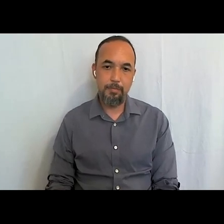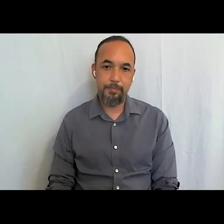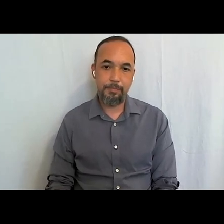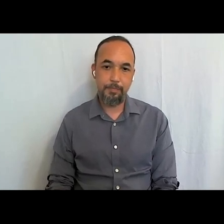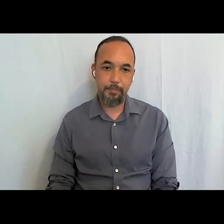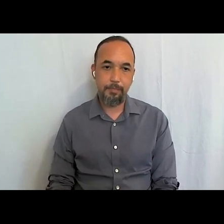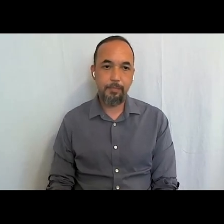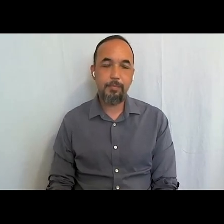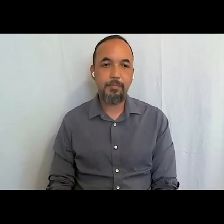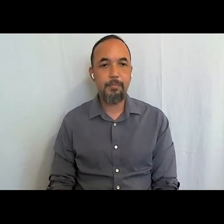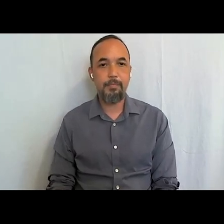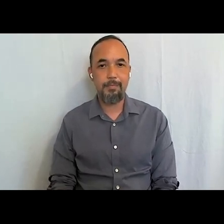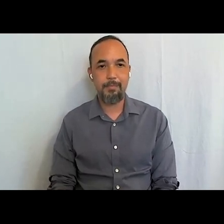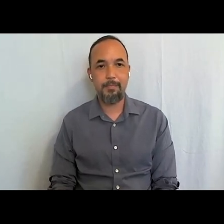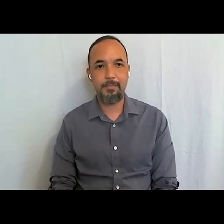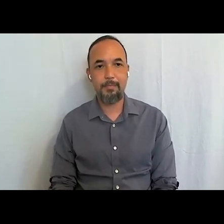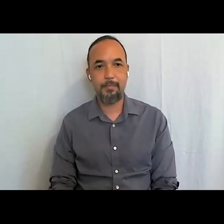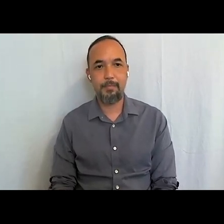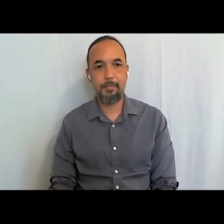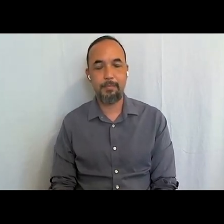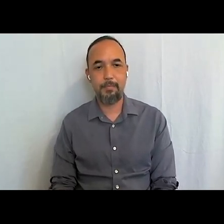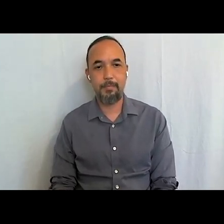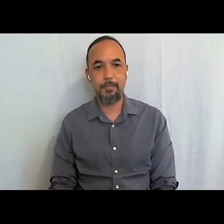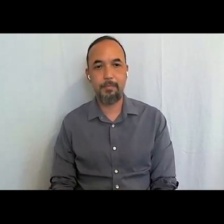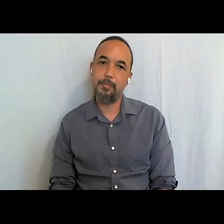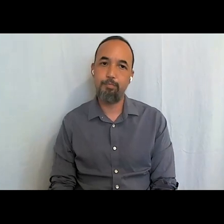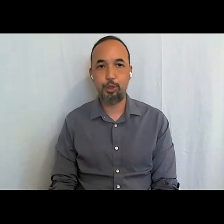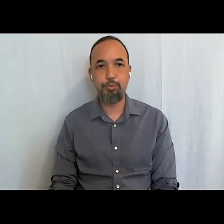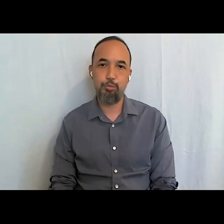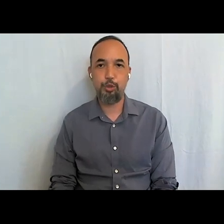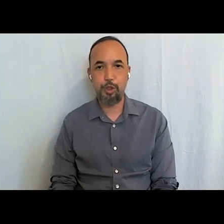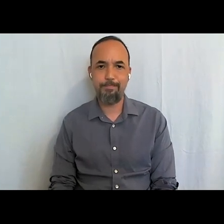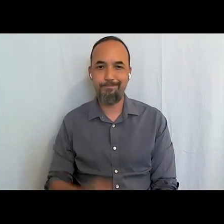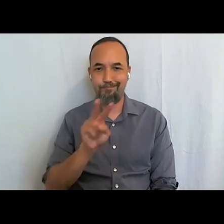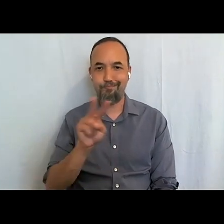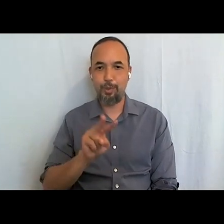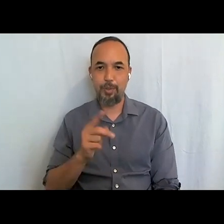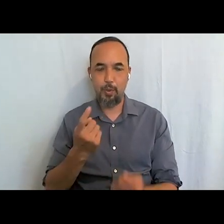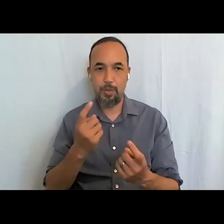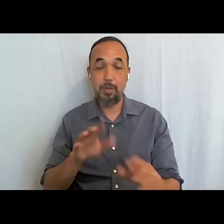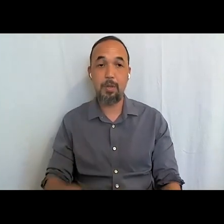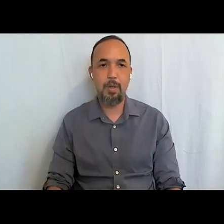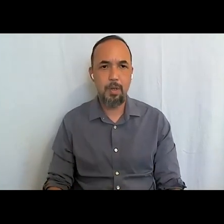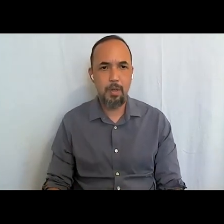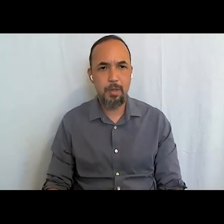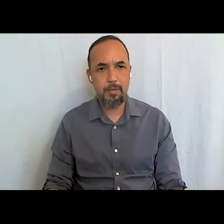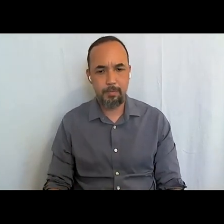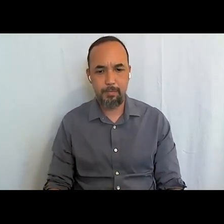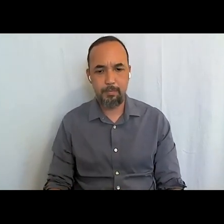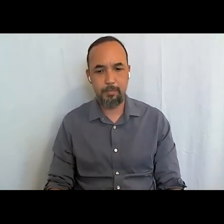let's see here. Two teams with more, okay, I'm sorry, I'm just looking through. Are the same types of